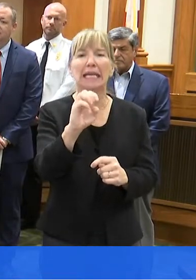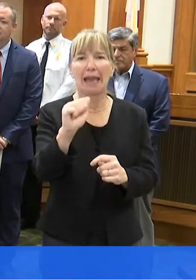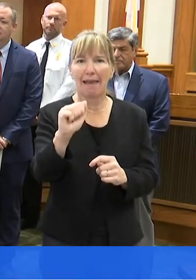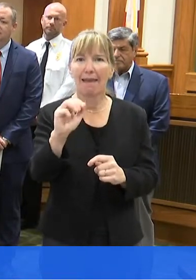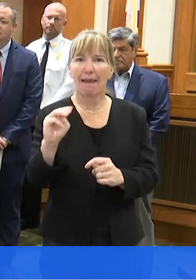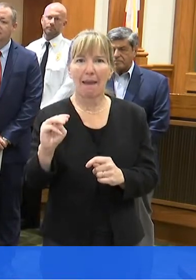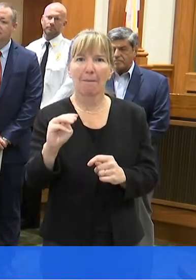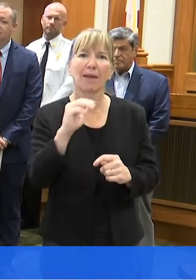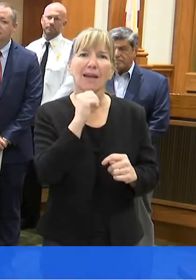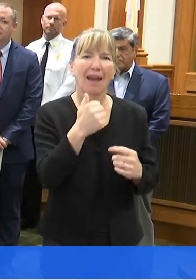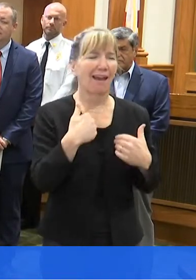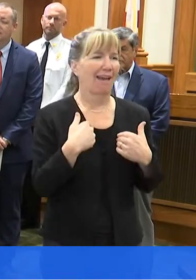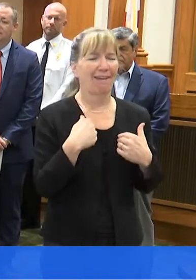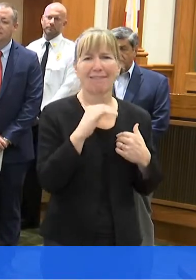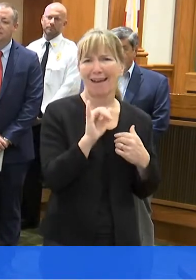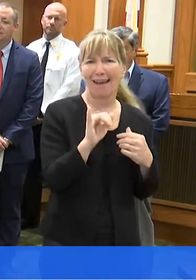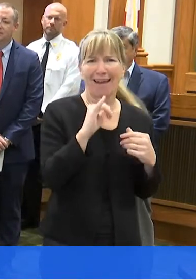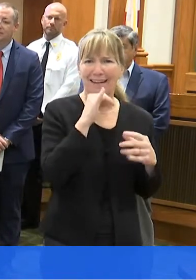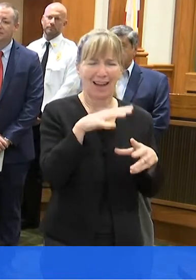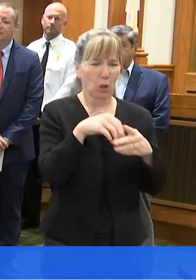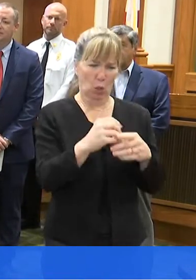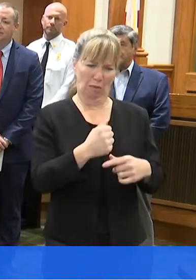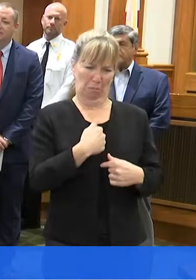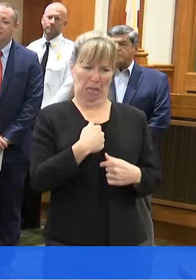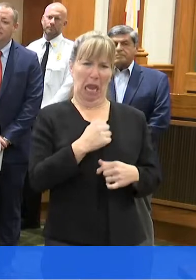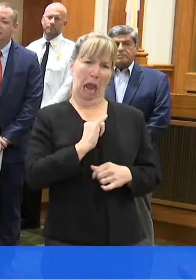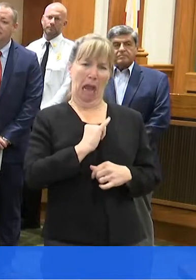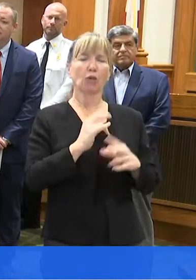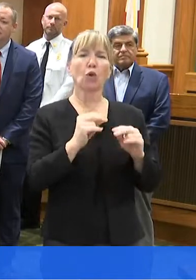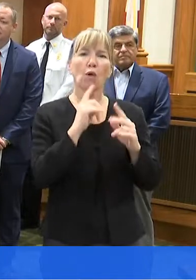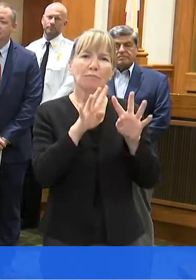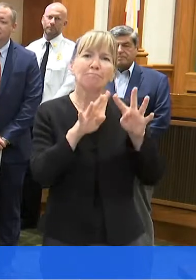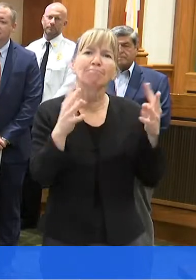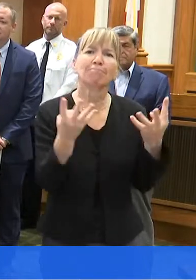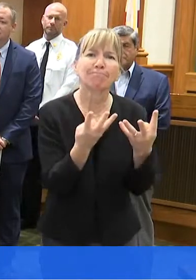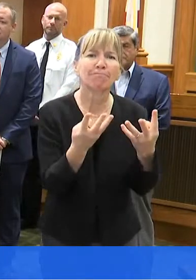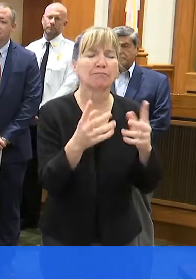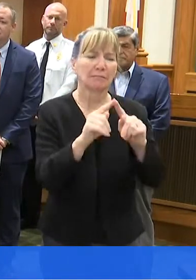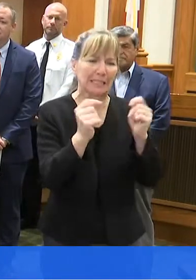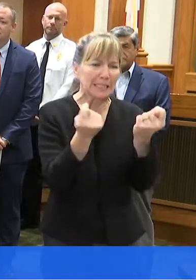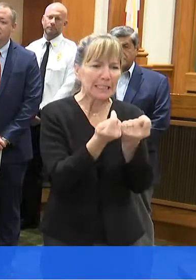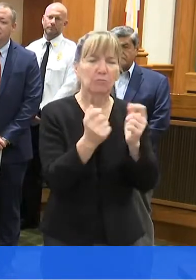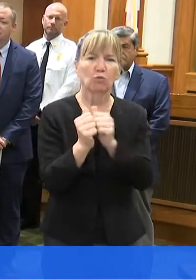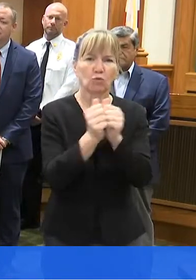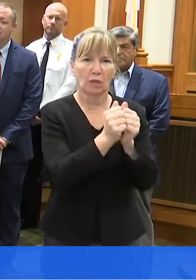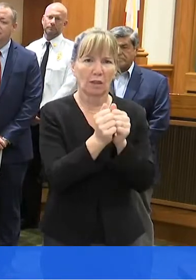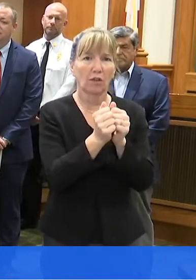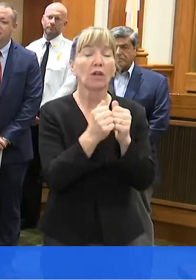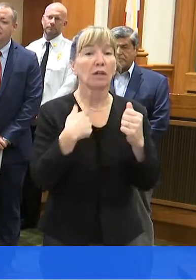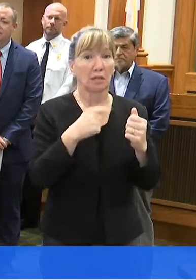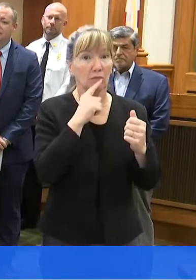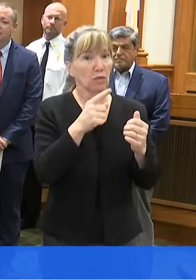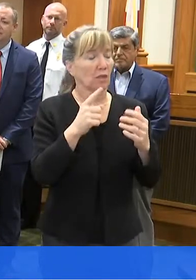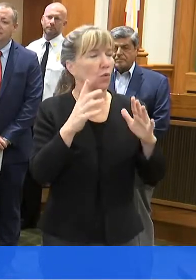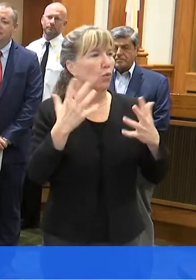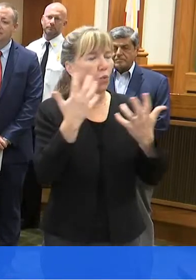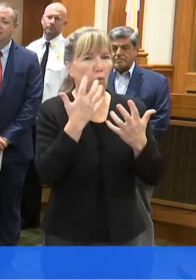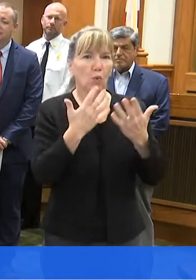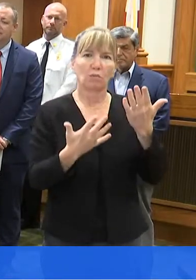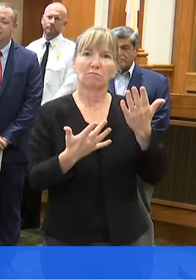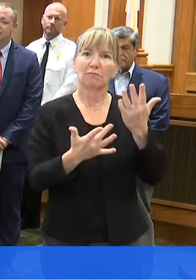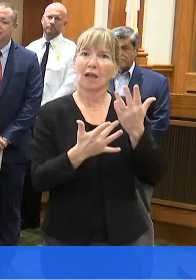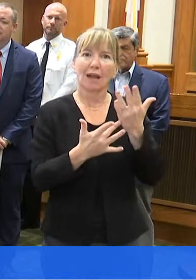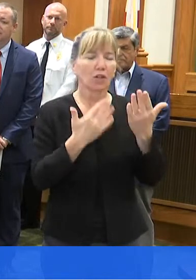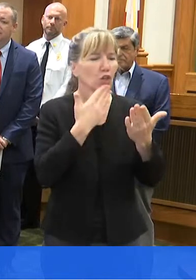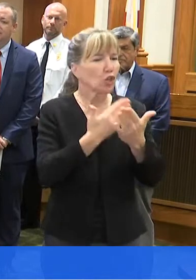why this county is successful. So this new text to talk is going to be a big thing for us. It's obviously another tool that we can